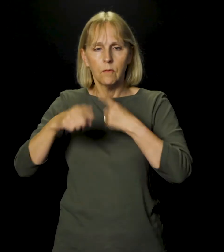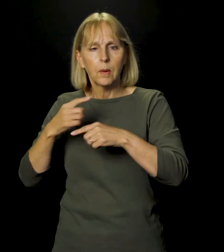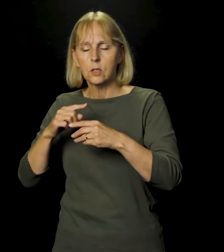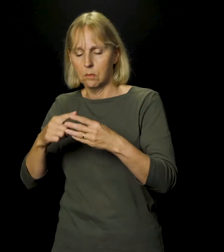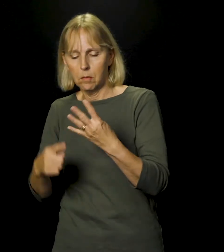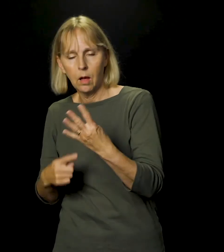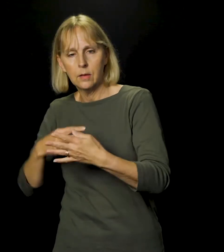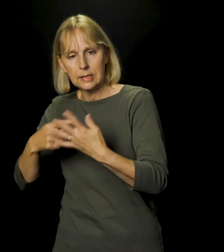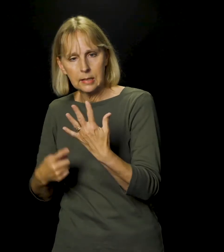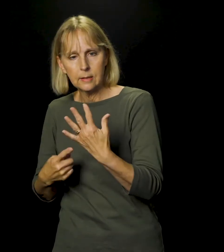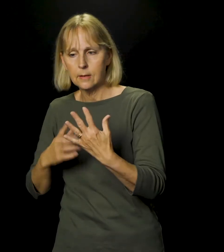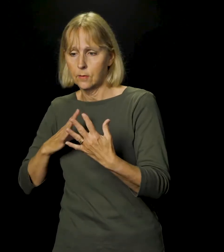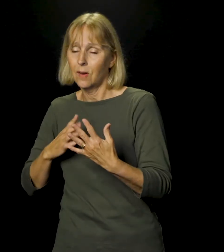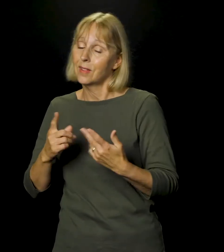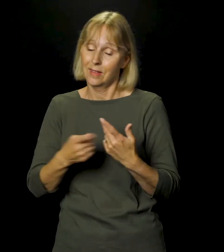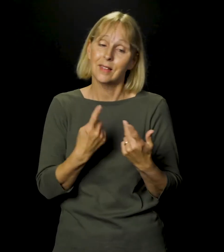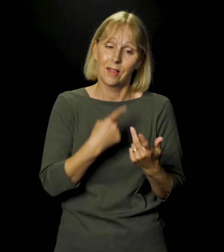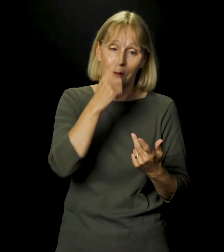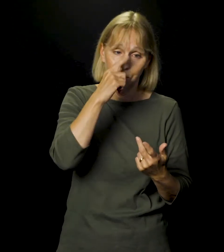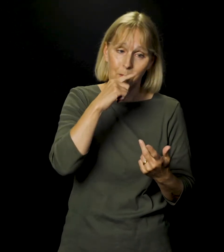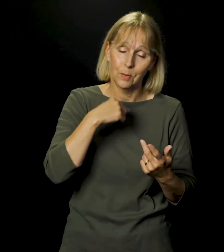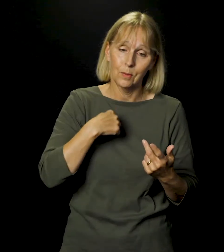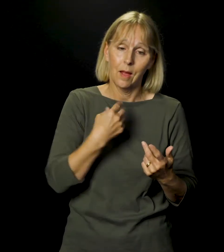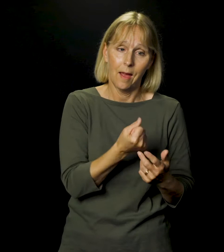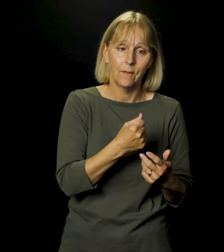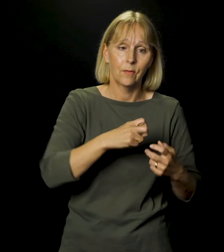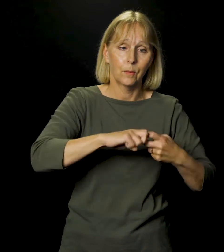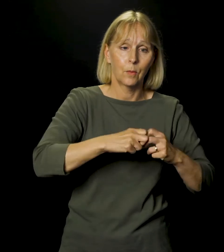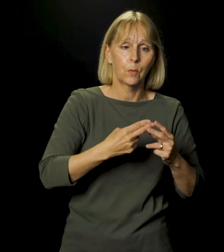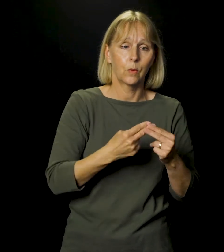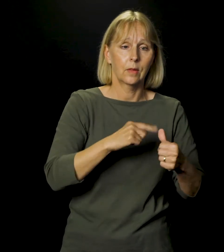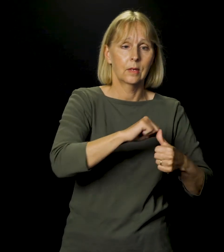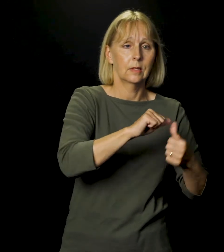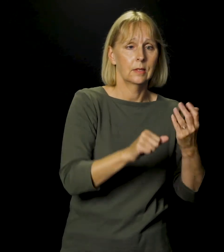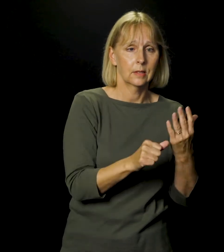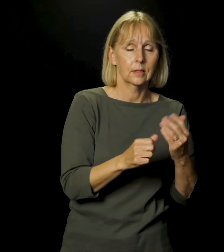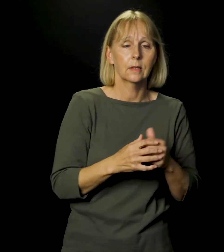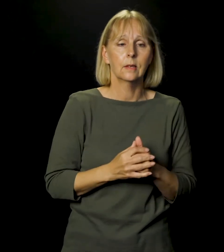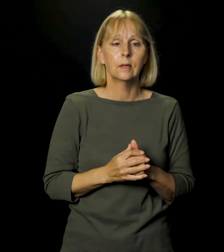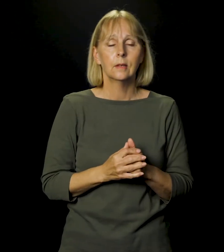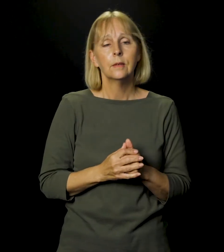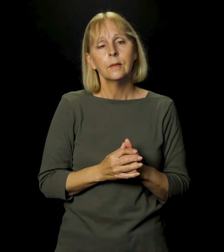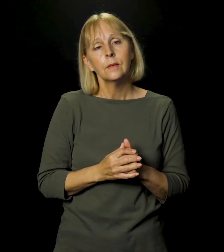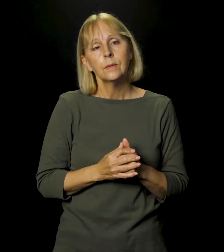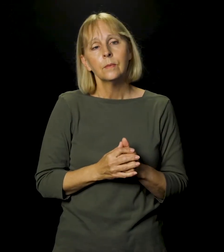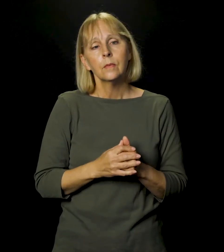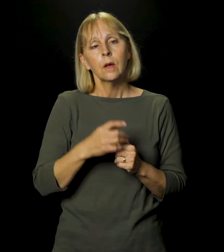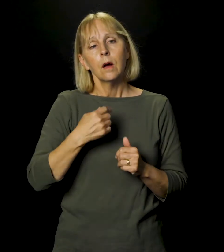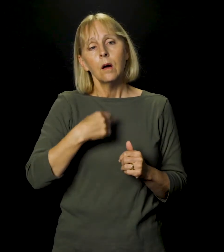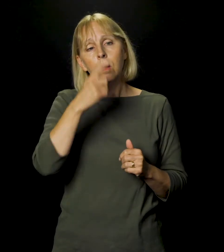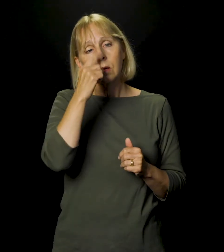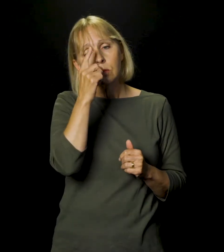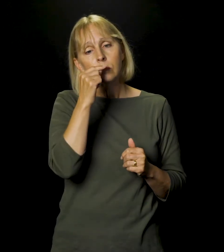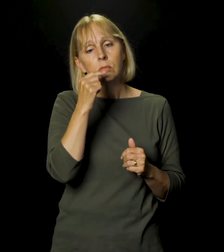I wrote down a couple of weeks ago as I was thinking about this, I could be drawn into a life fed by